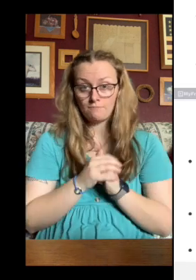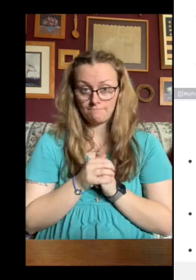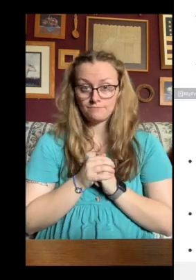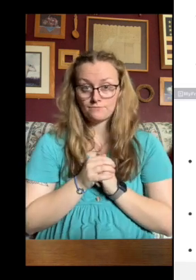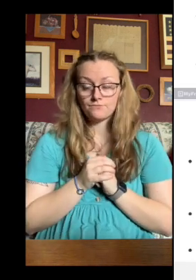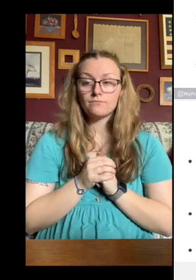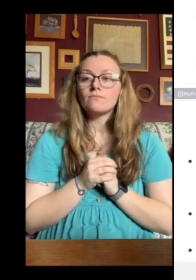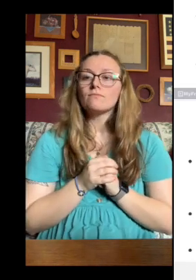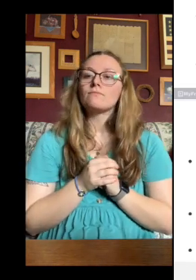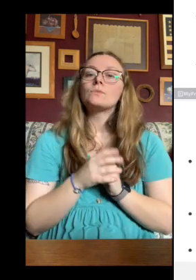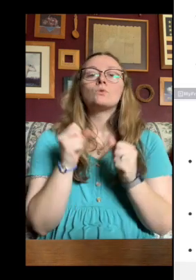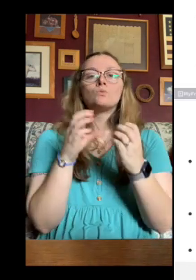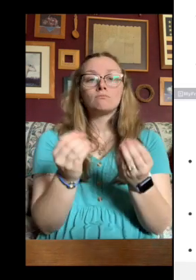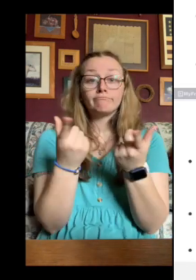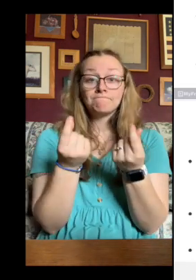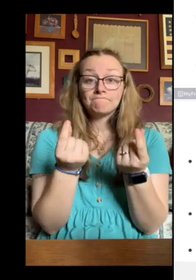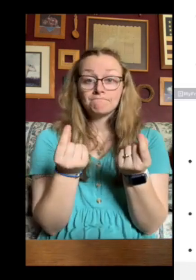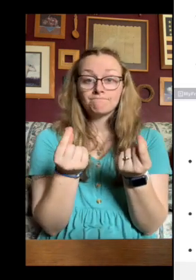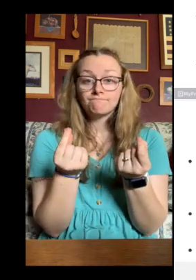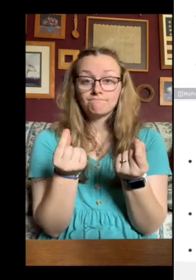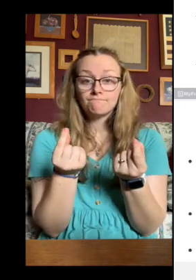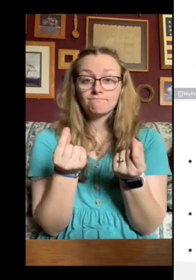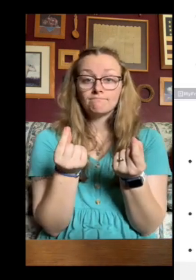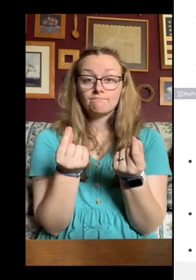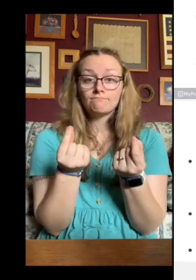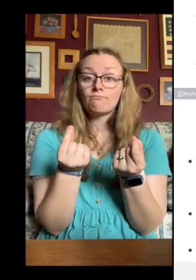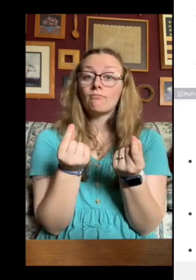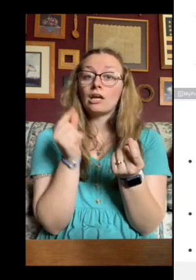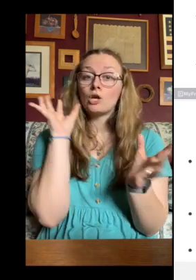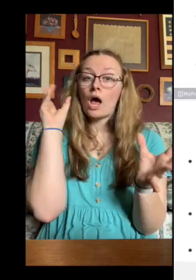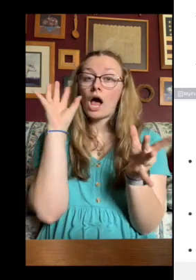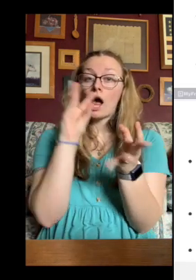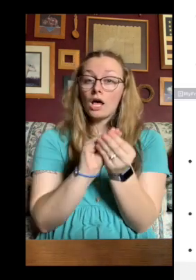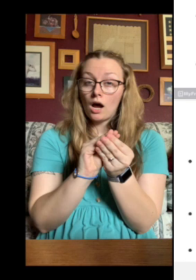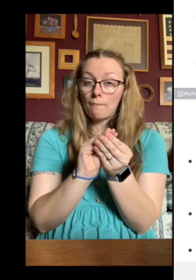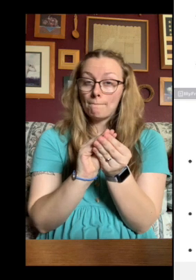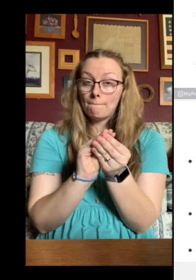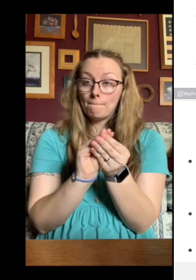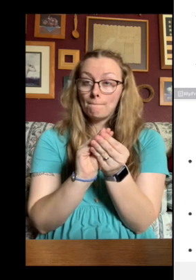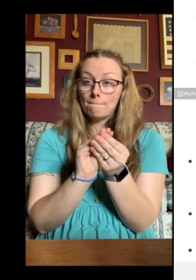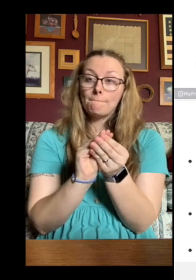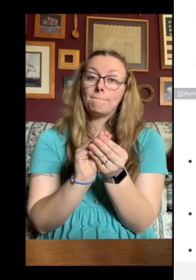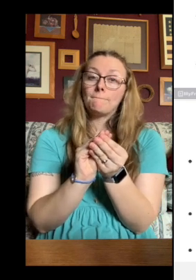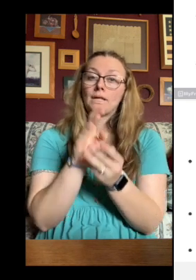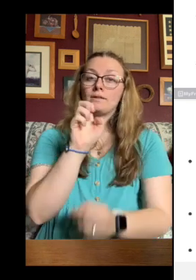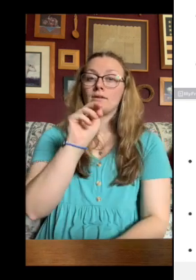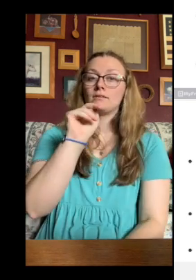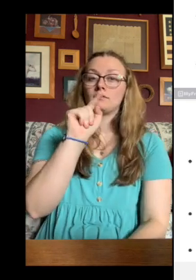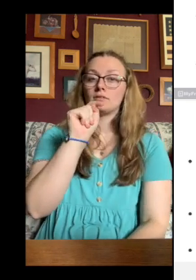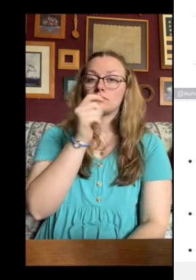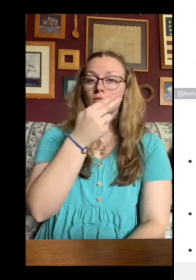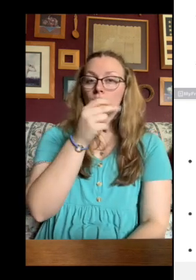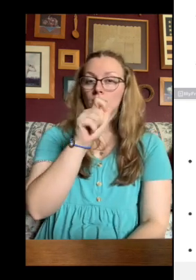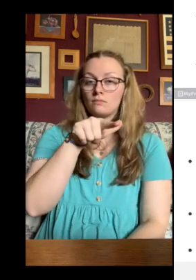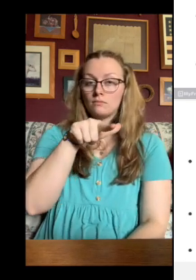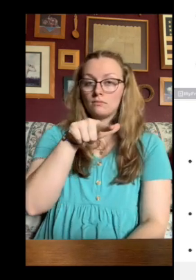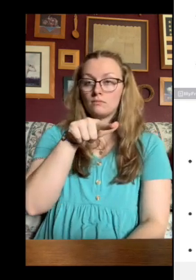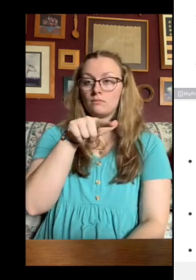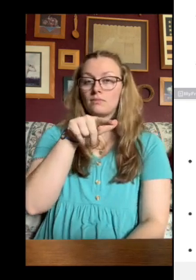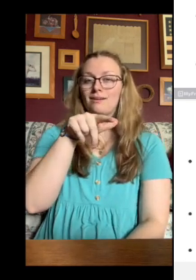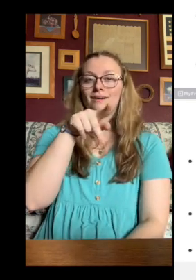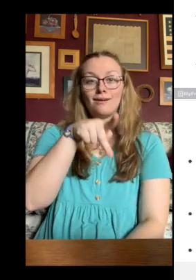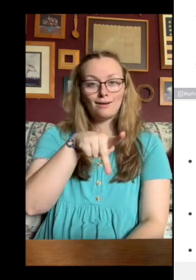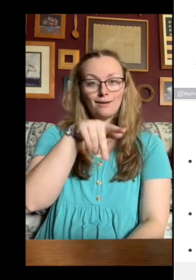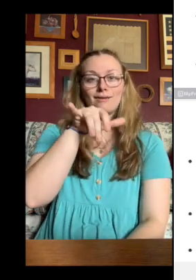So what you do is you add up the enthalpy of formation values of the products